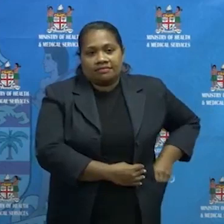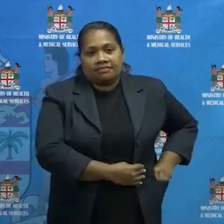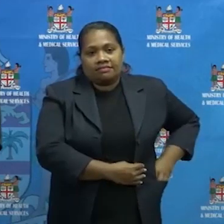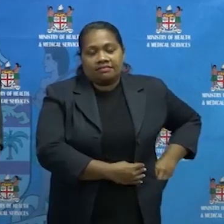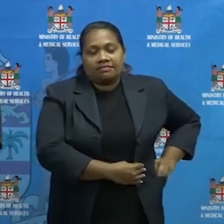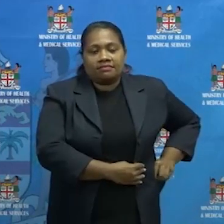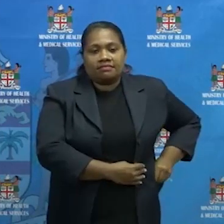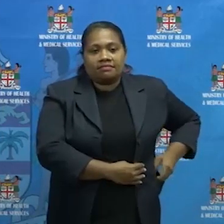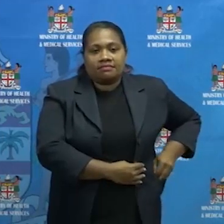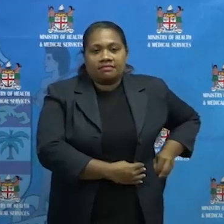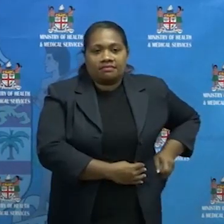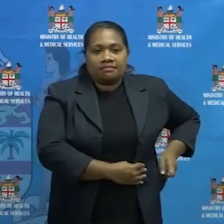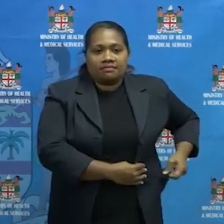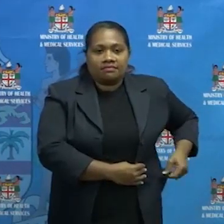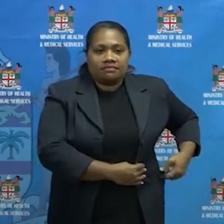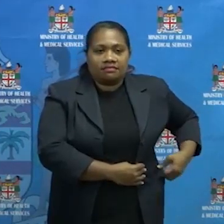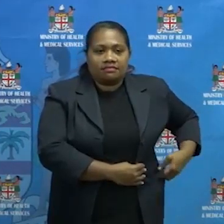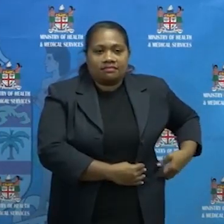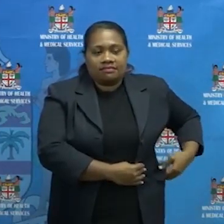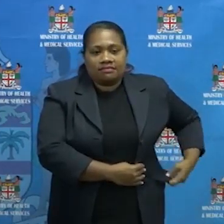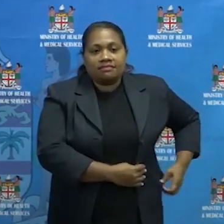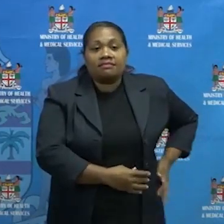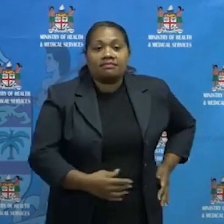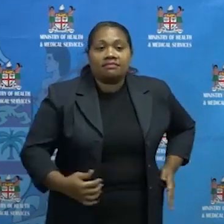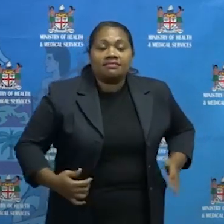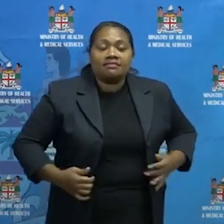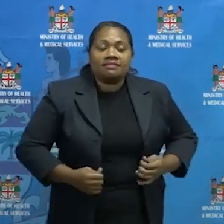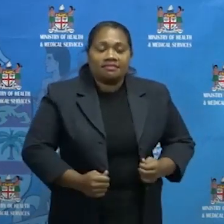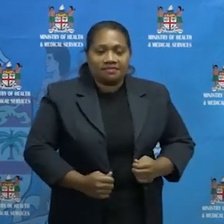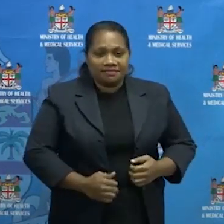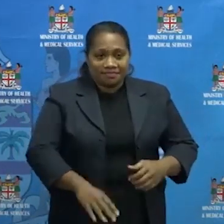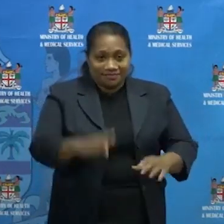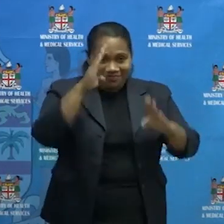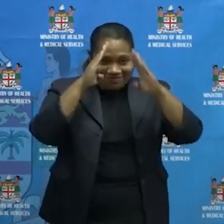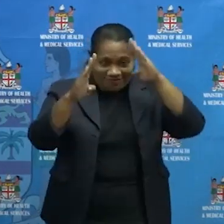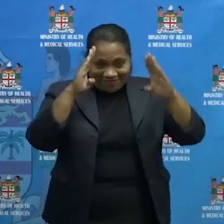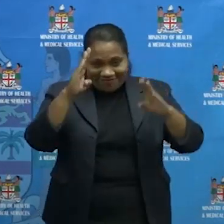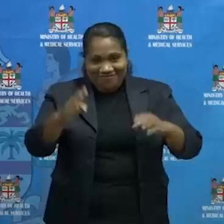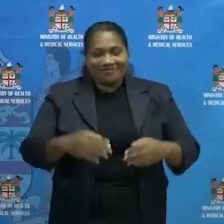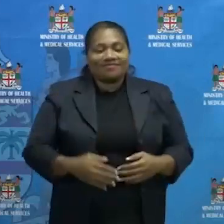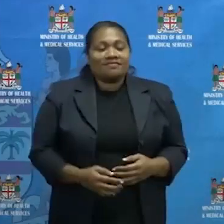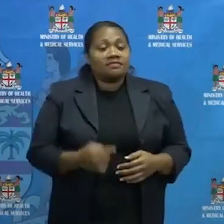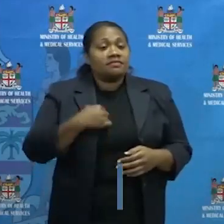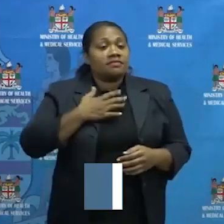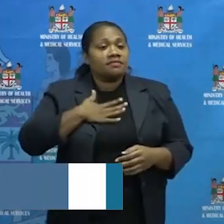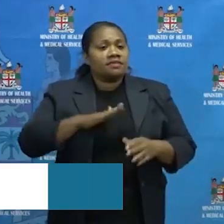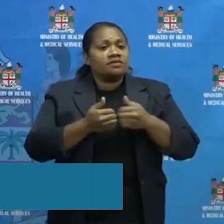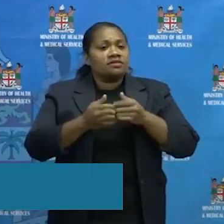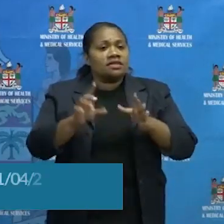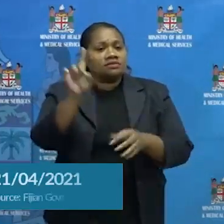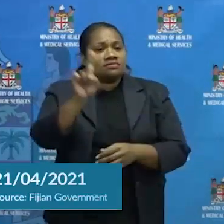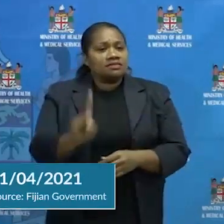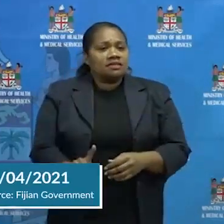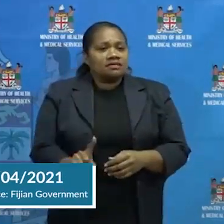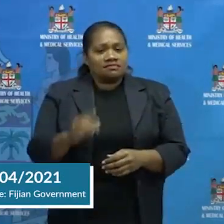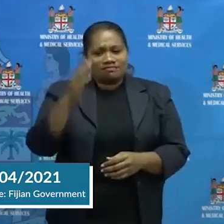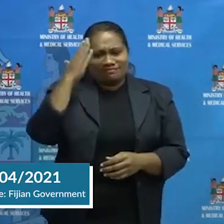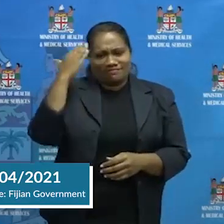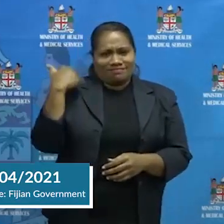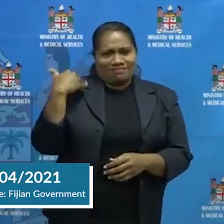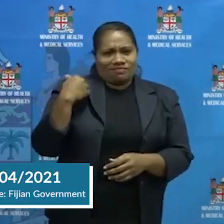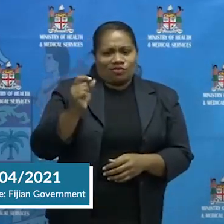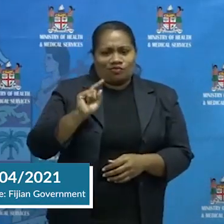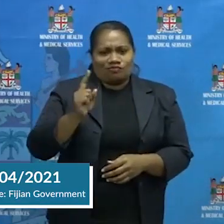Bolminaka. I want to start today with a reminder of what we are up against.